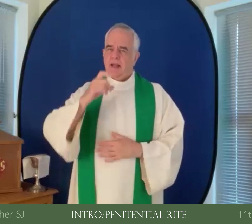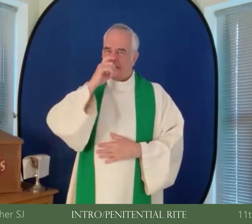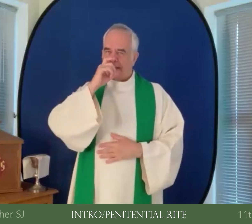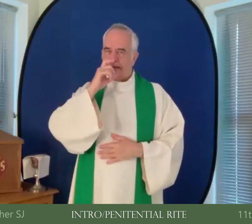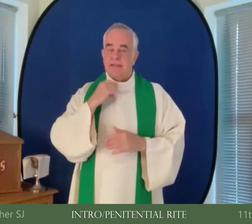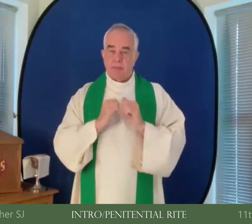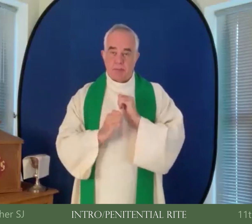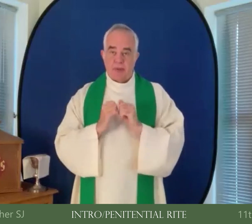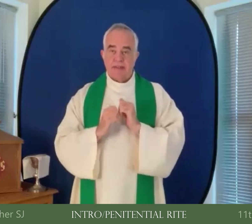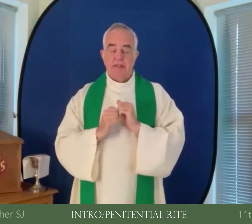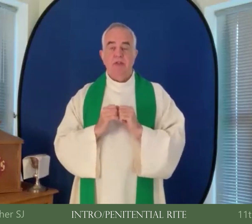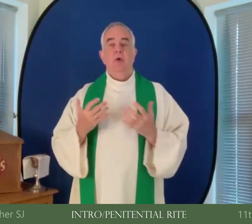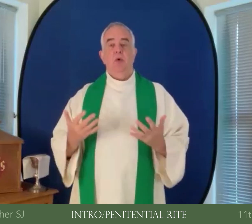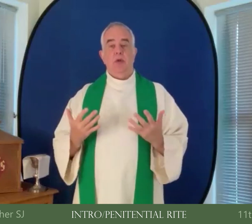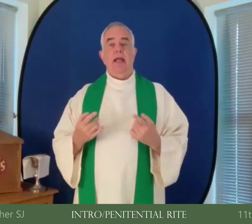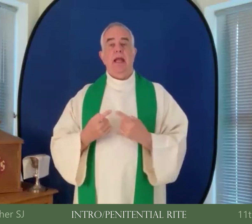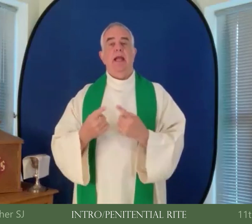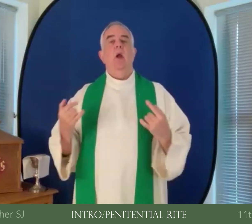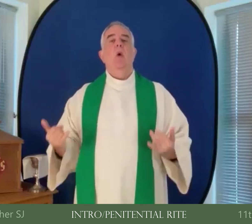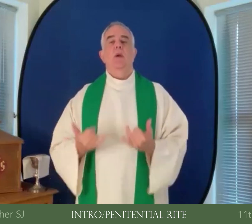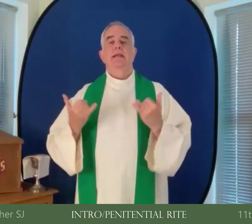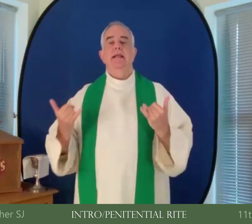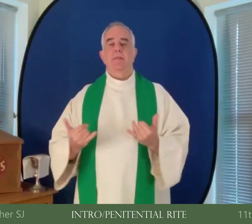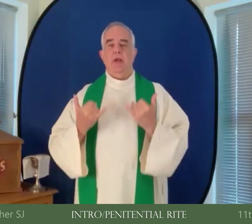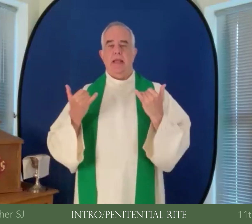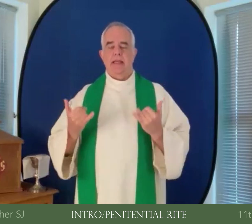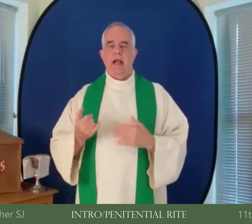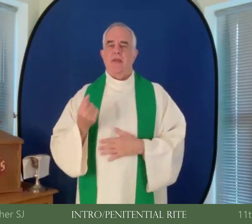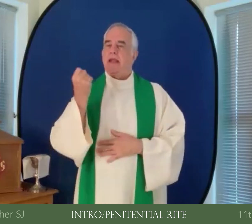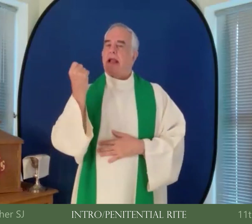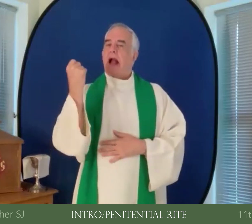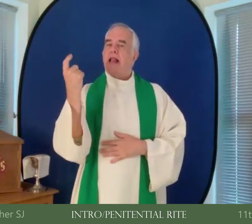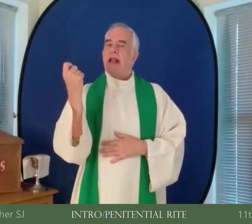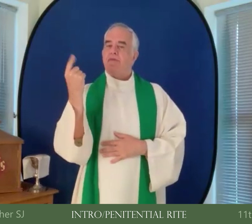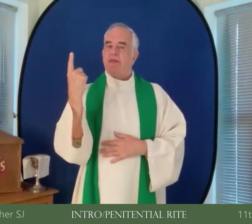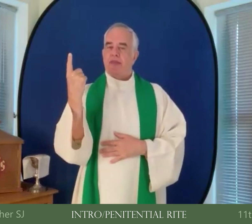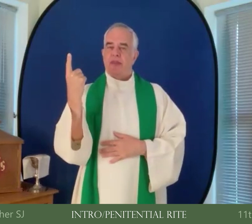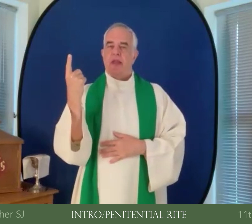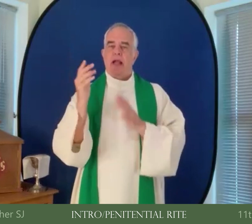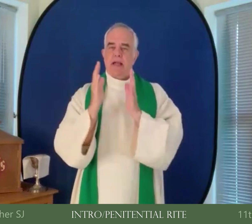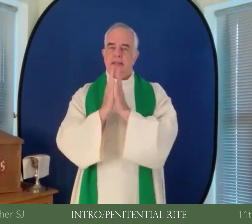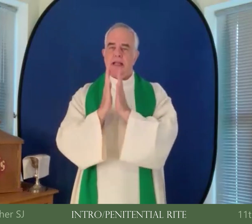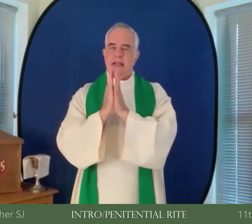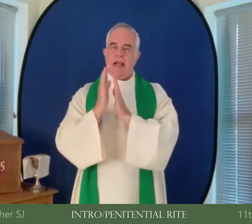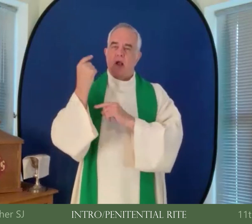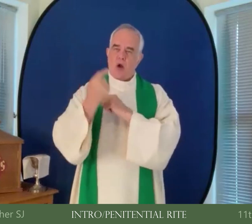My sisters, my brothers, today we celebrate the 11th Sunday of